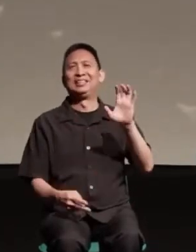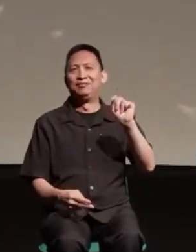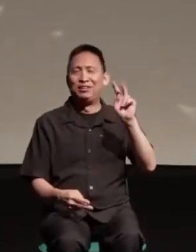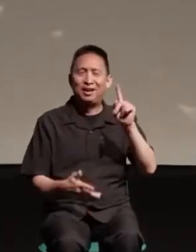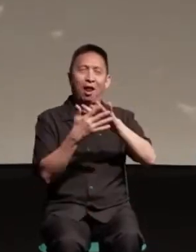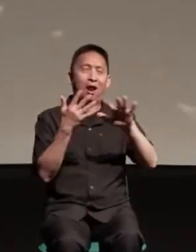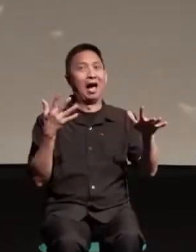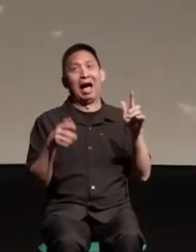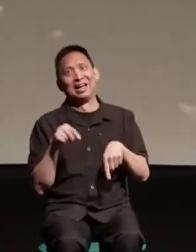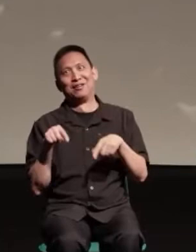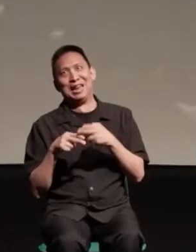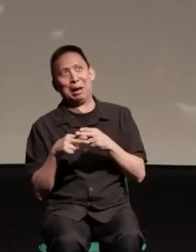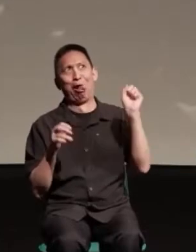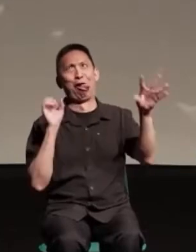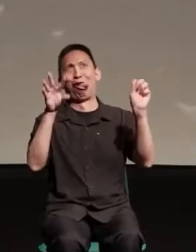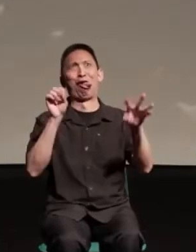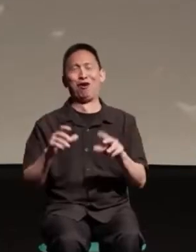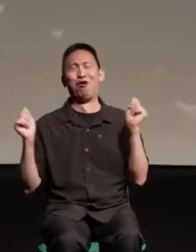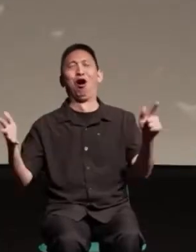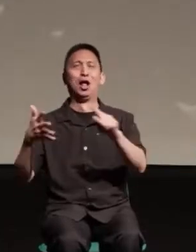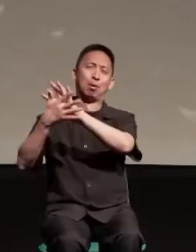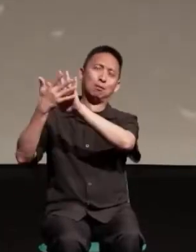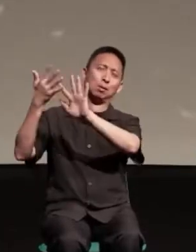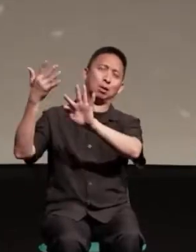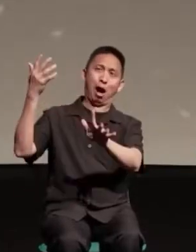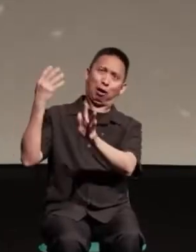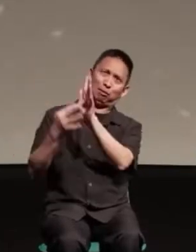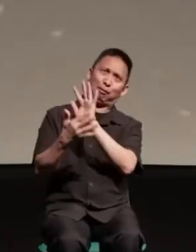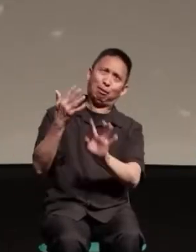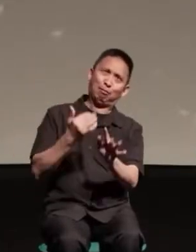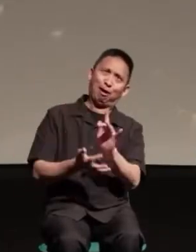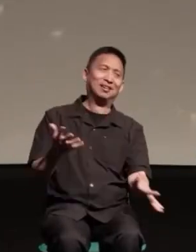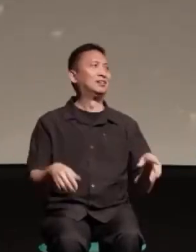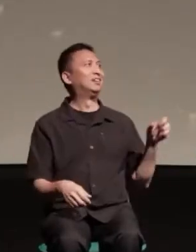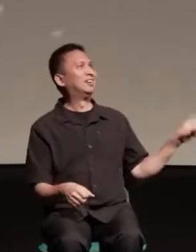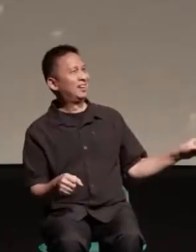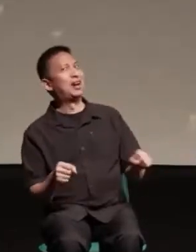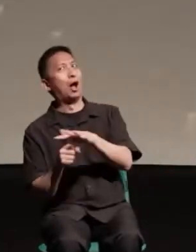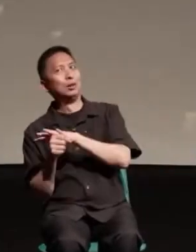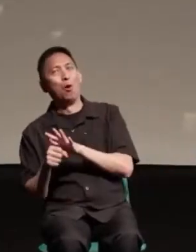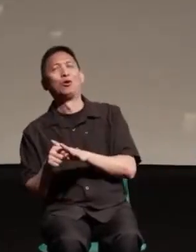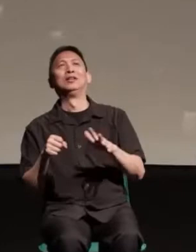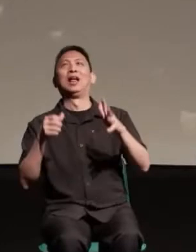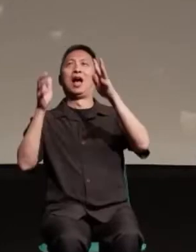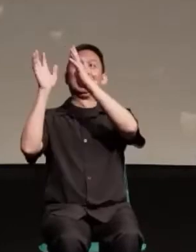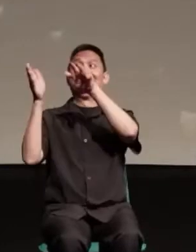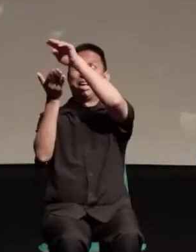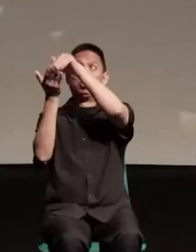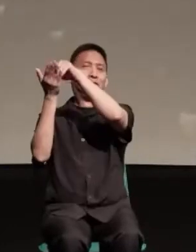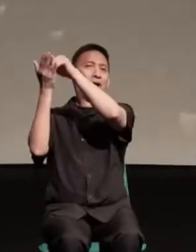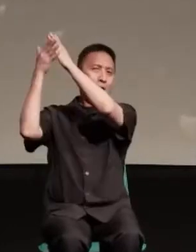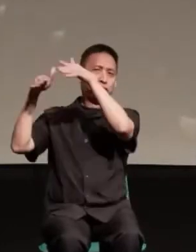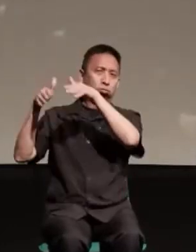there's so many. There's but so many, they're and making the fact that it's local and decentralized also makes it difficult to change. So in